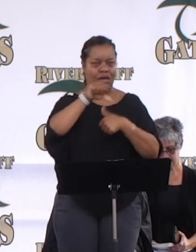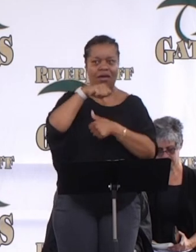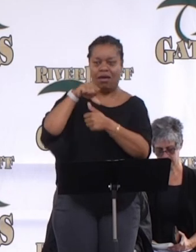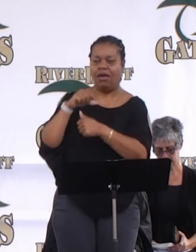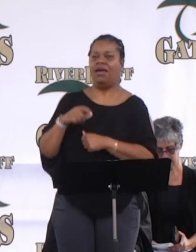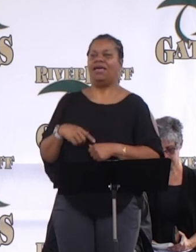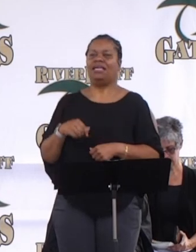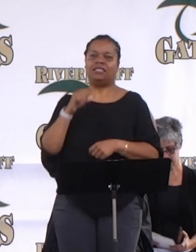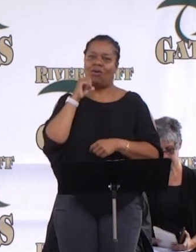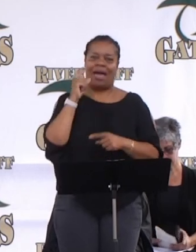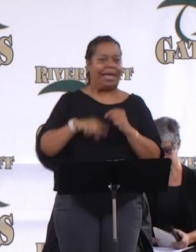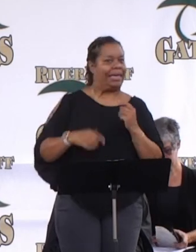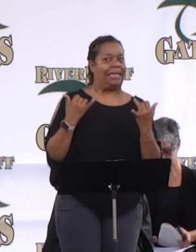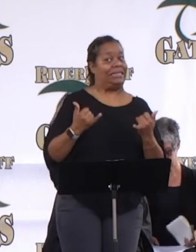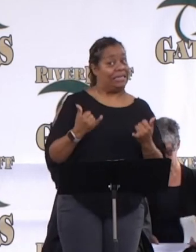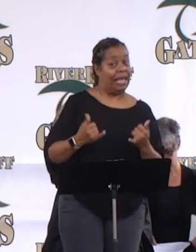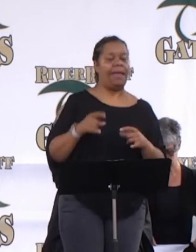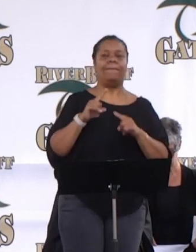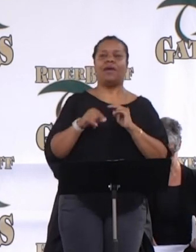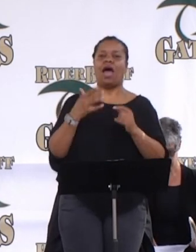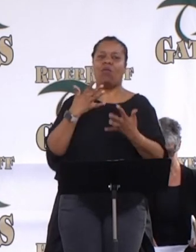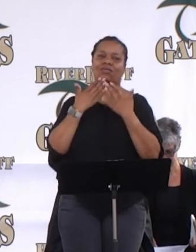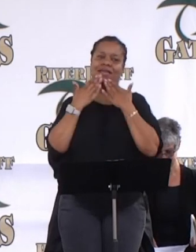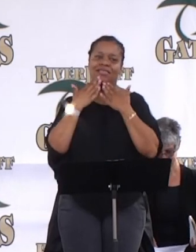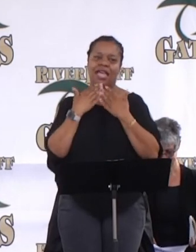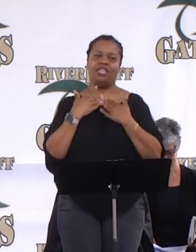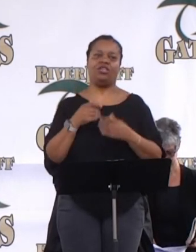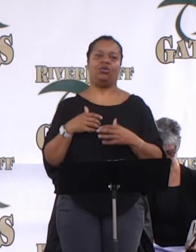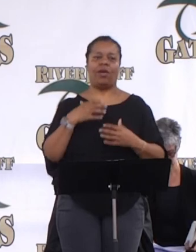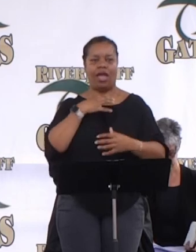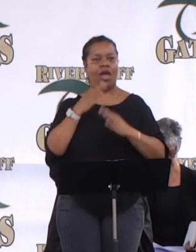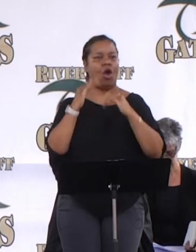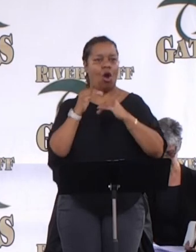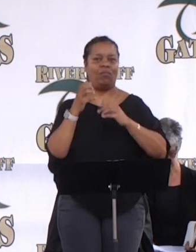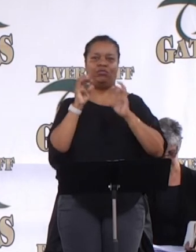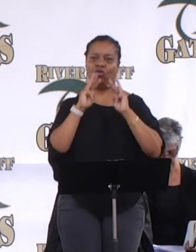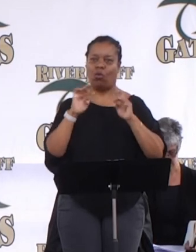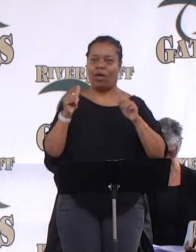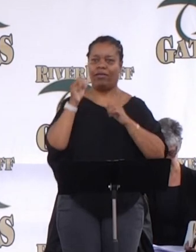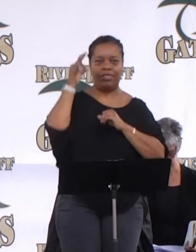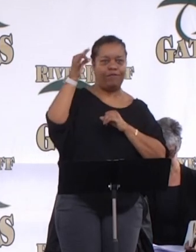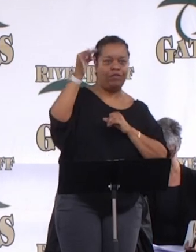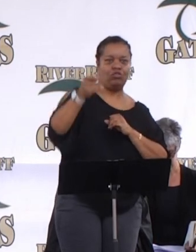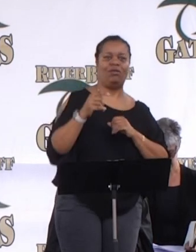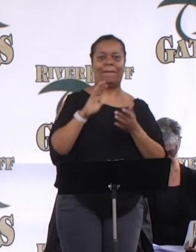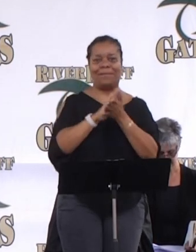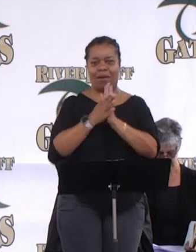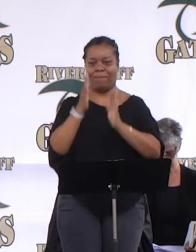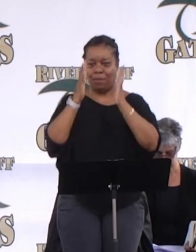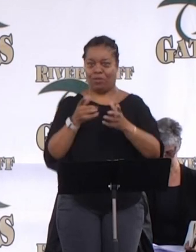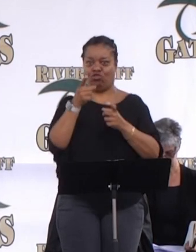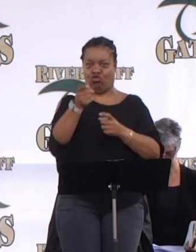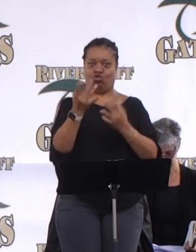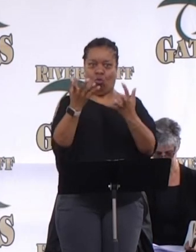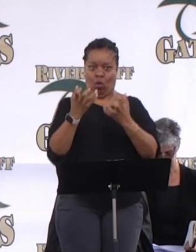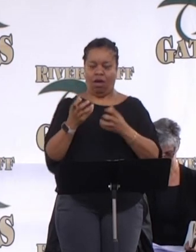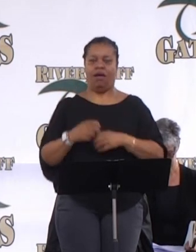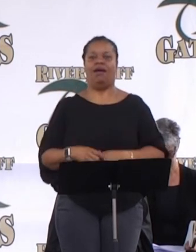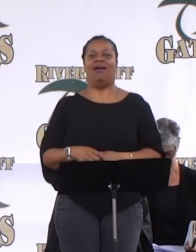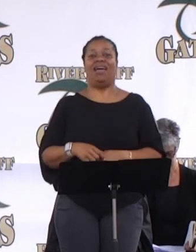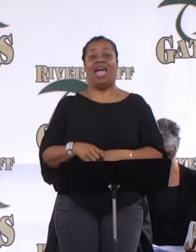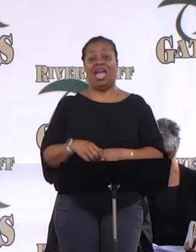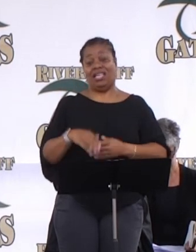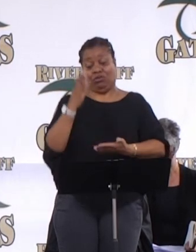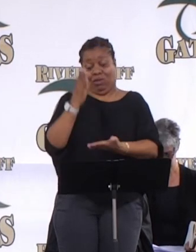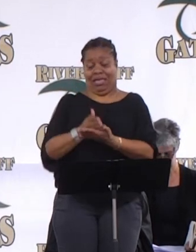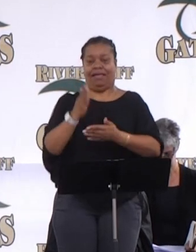not seem that I can do that today, I want to thank you and wish you well in your future endeavors. Be the person that you've always wanted to be. As we close this chapter